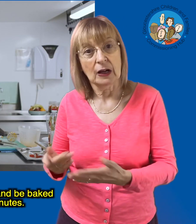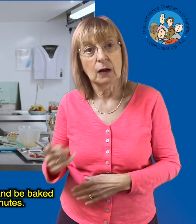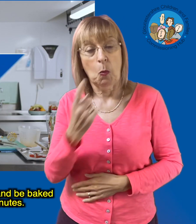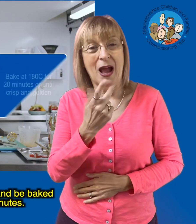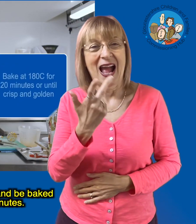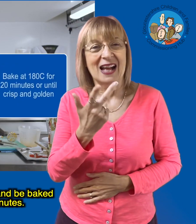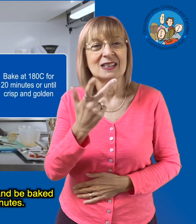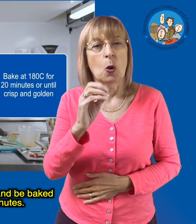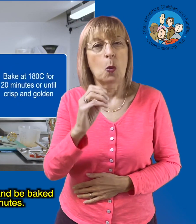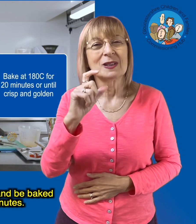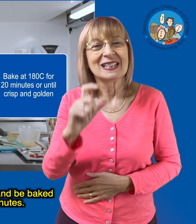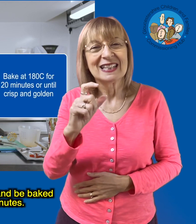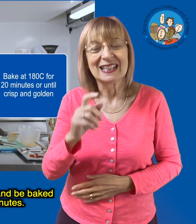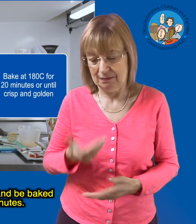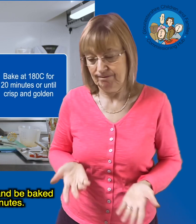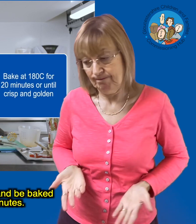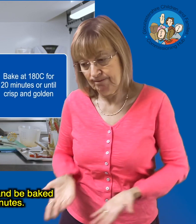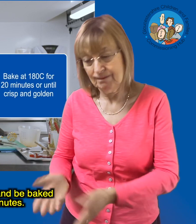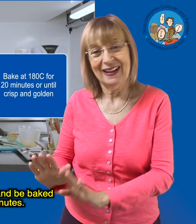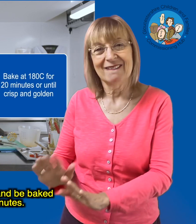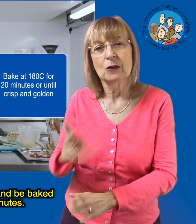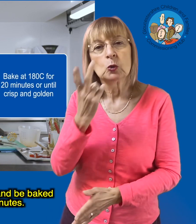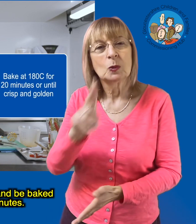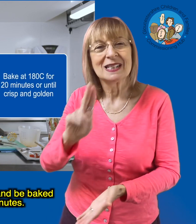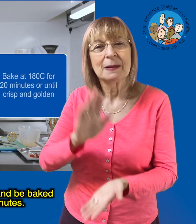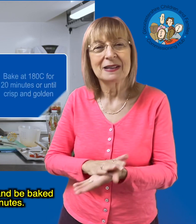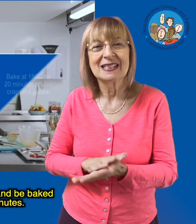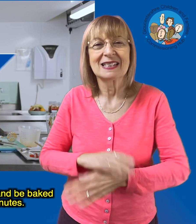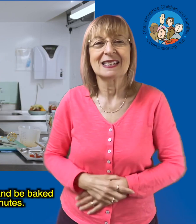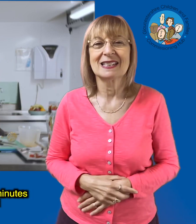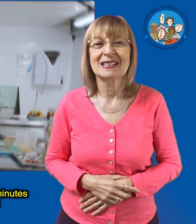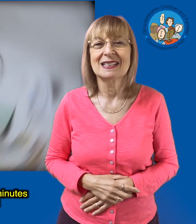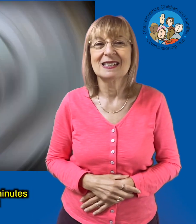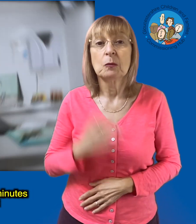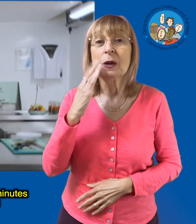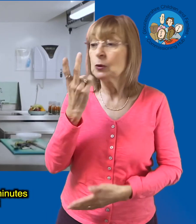oven and be baked at 180 degrees centigrade for 20 minutes.